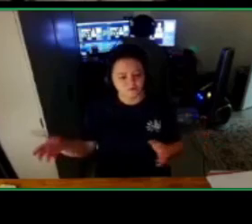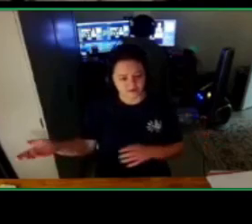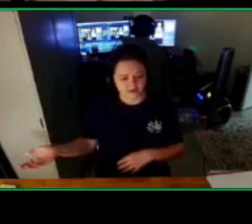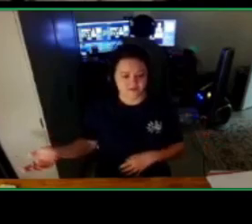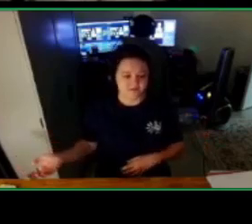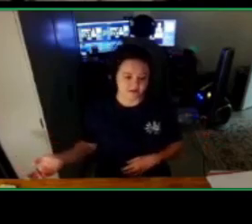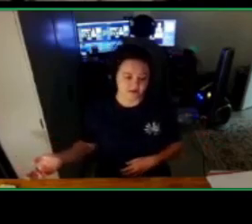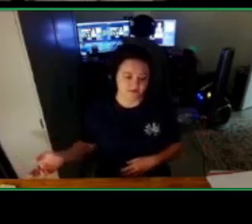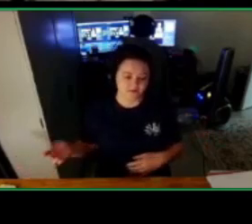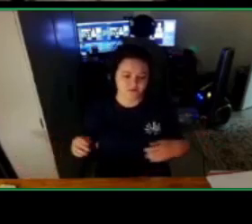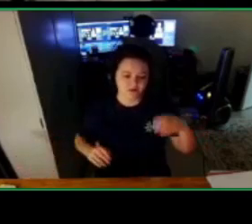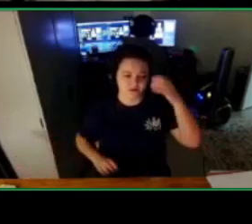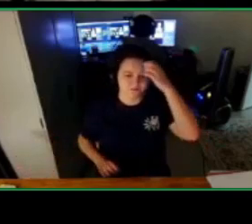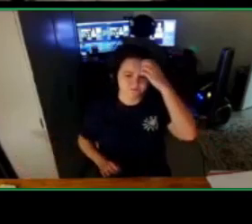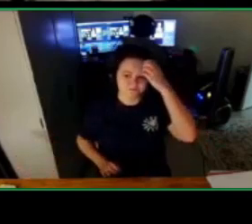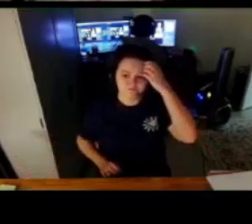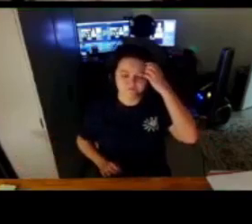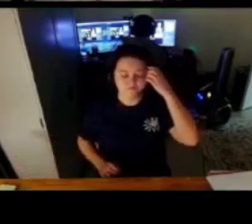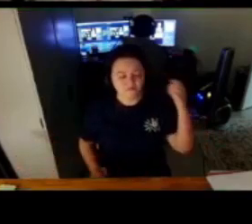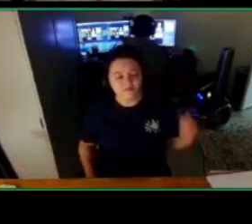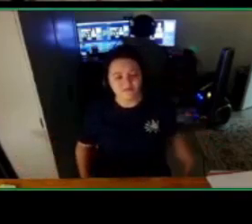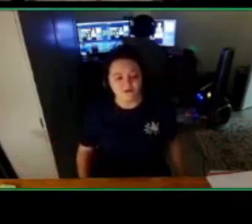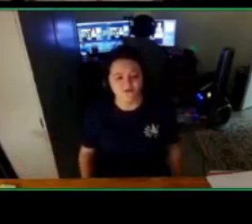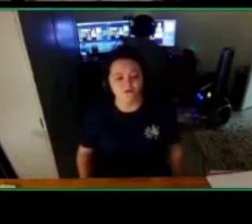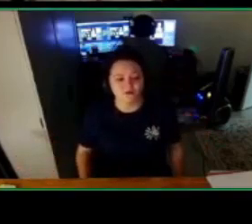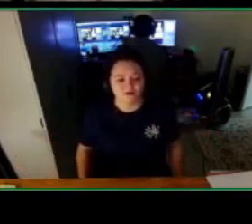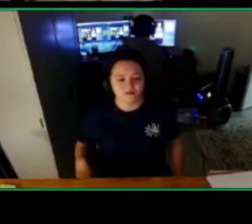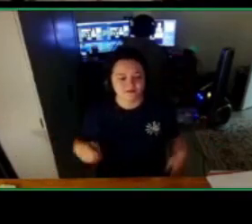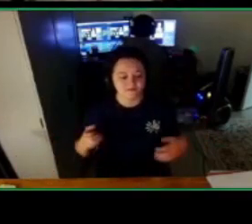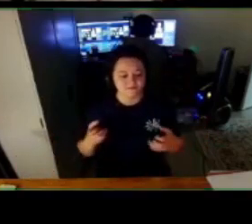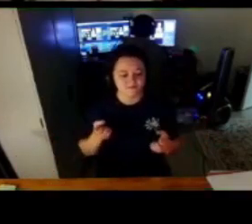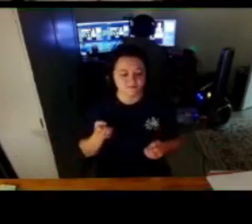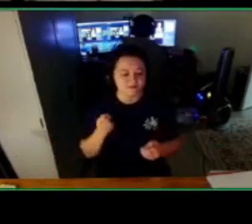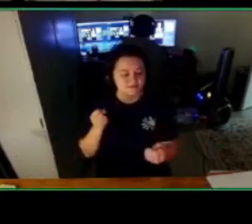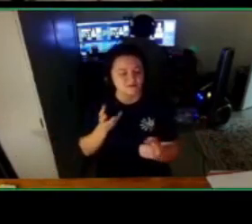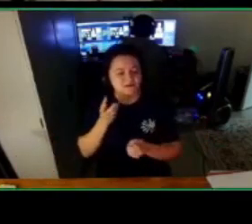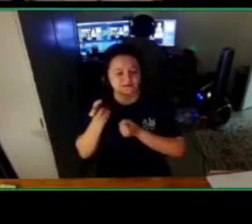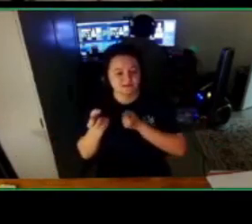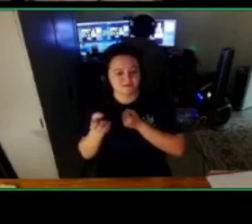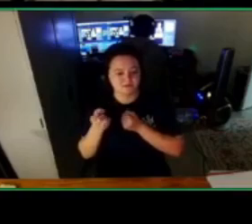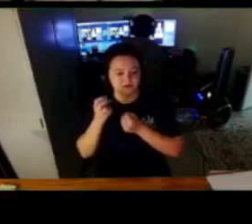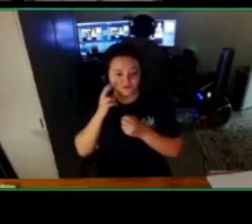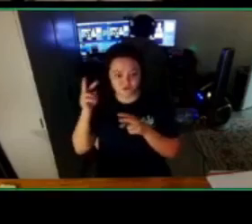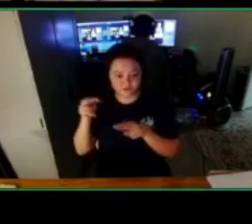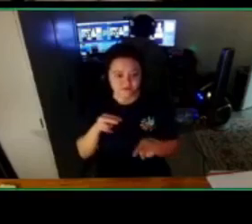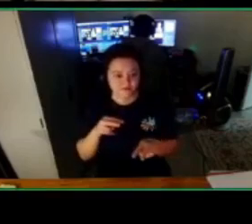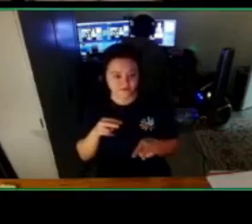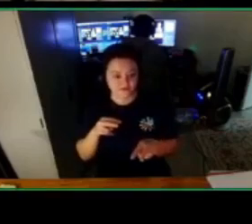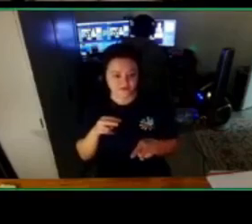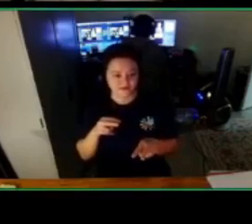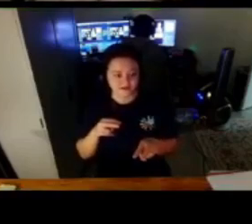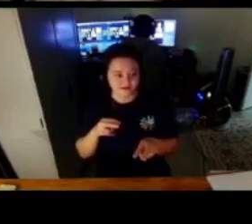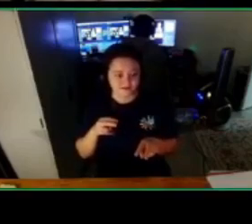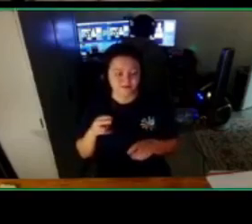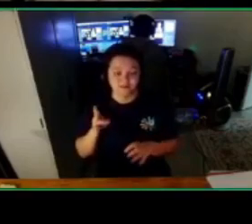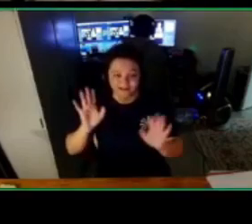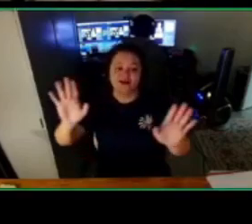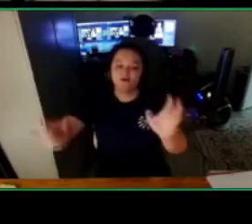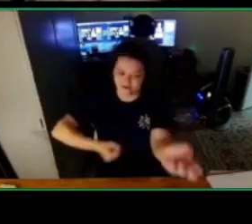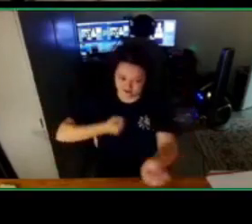that into sign language. And so it's as simple as shooting me a look and being like, "Okay, I got